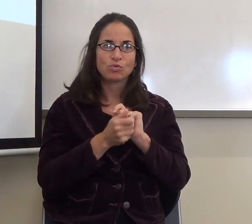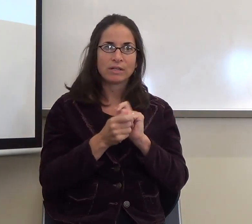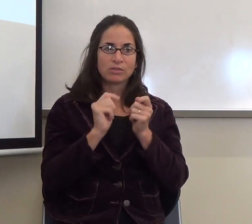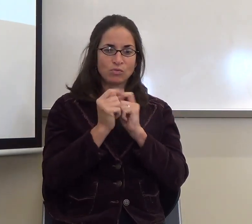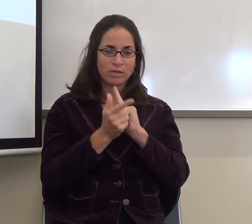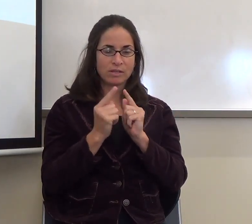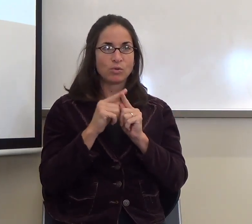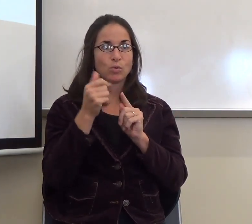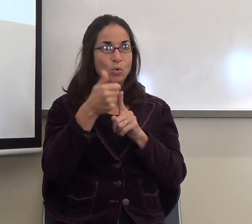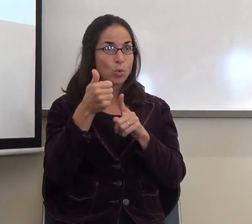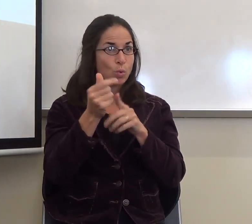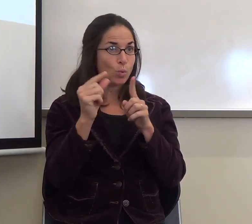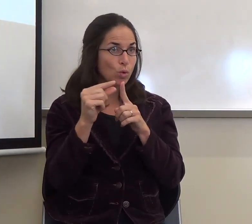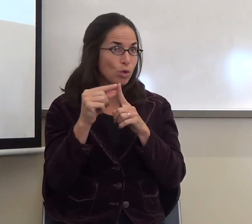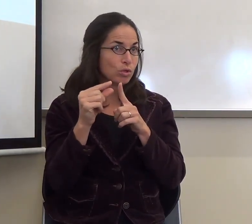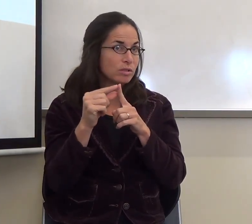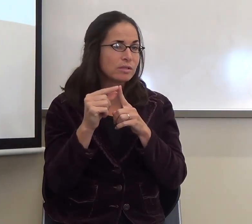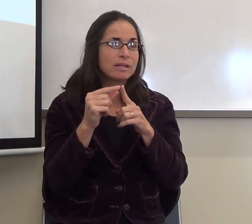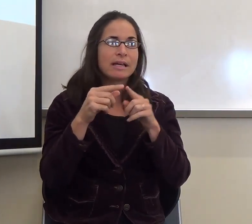How do I do that? What's the test for that?